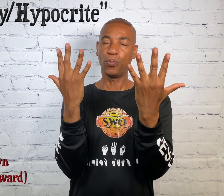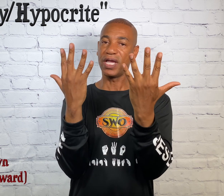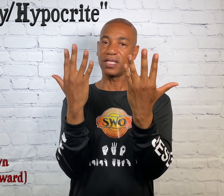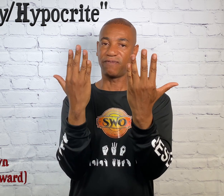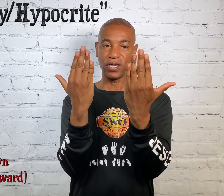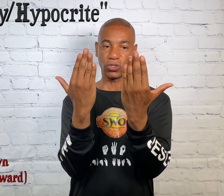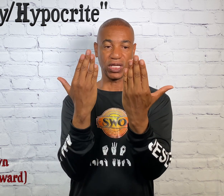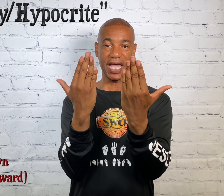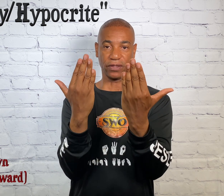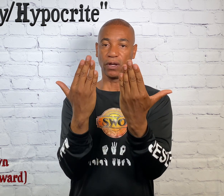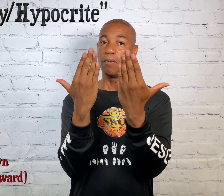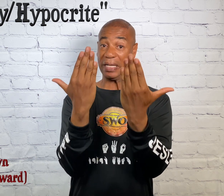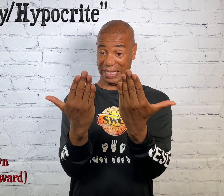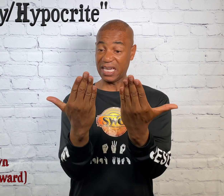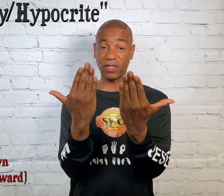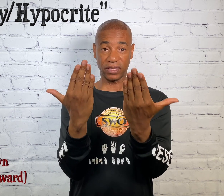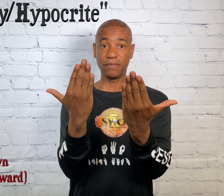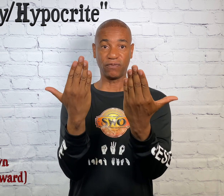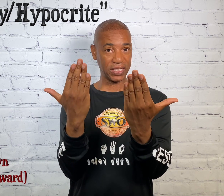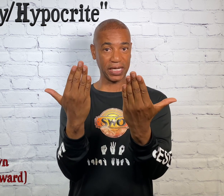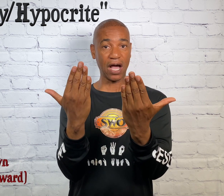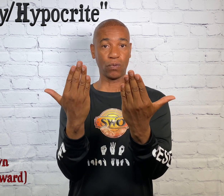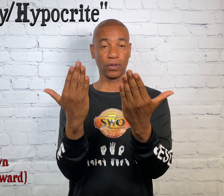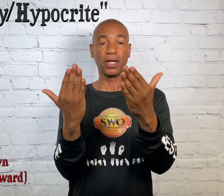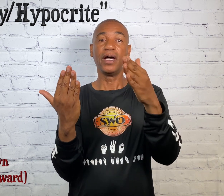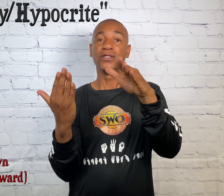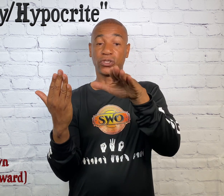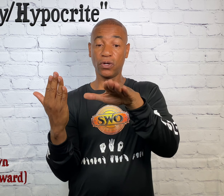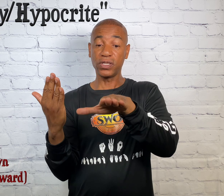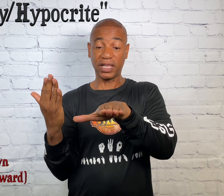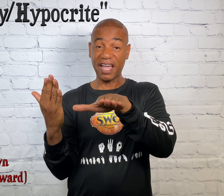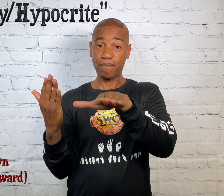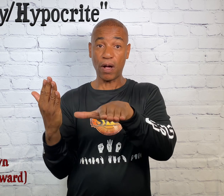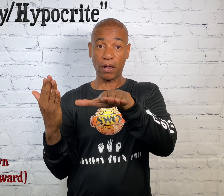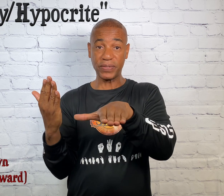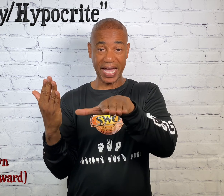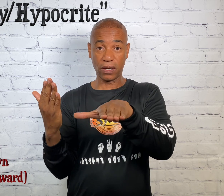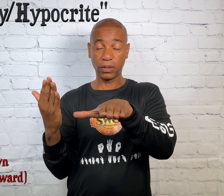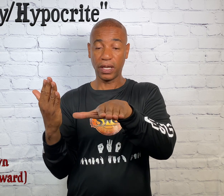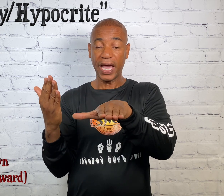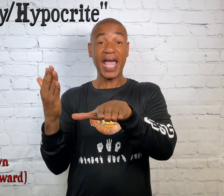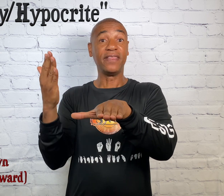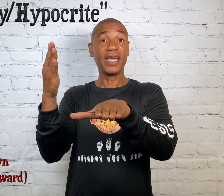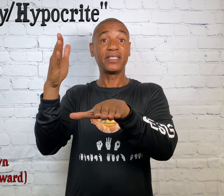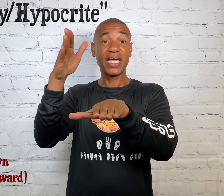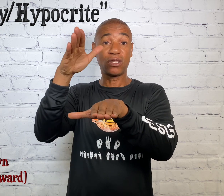bring the fingers together, but leave the thumbs facing outward. Turn the left palm down, and then take the